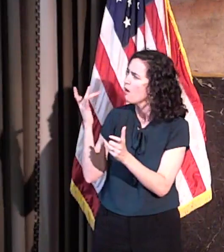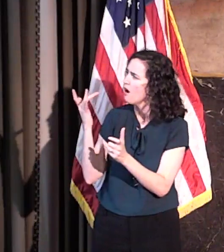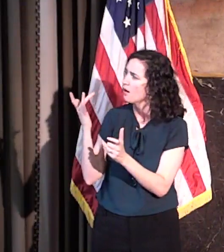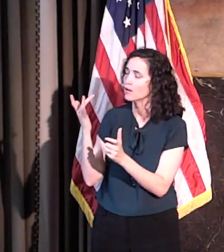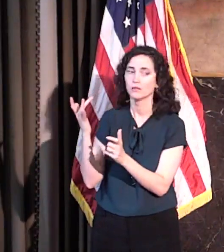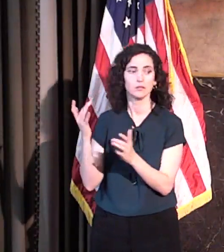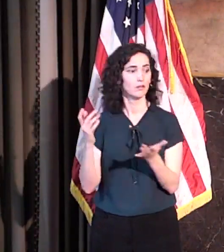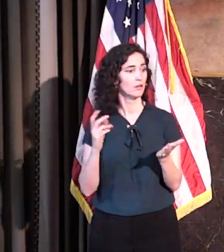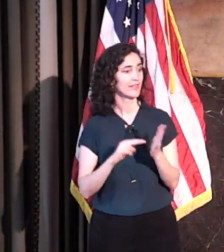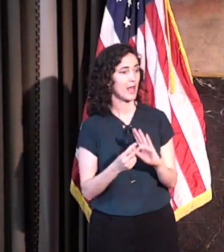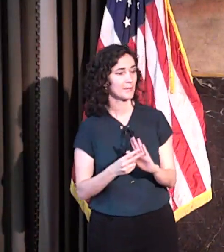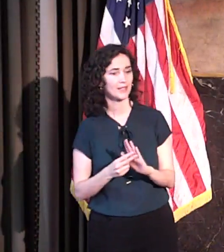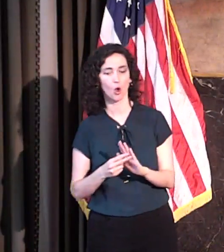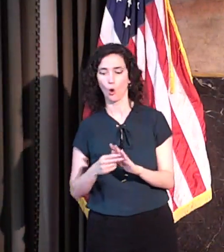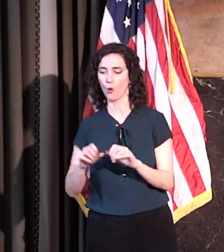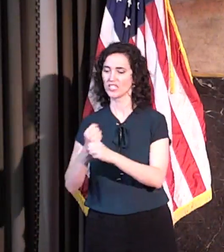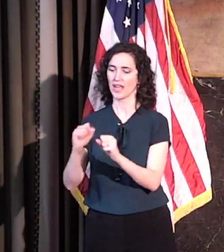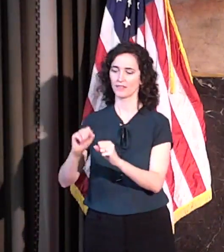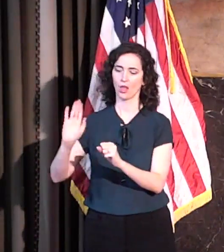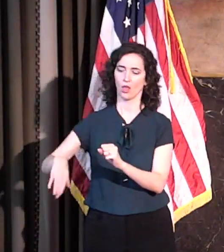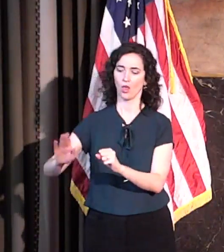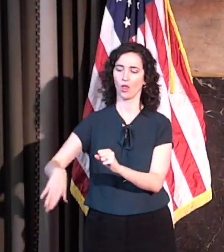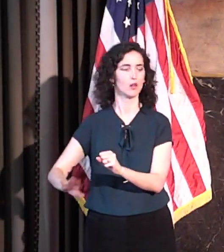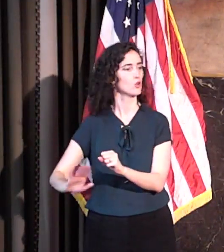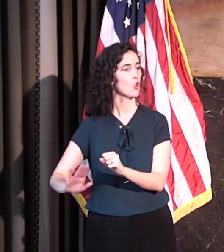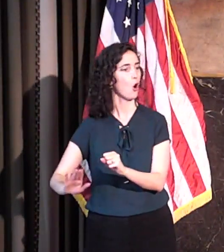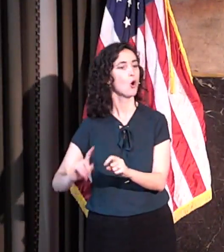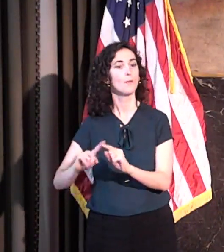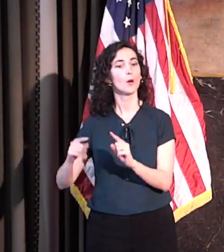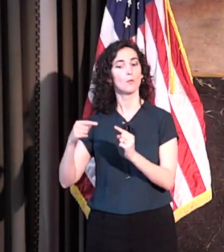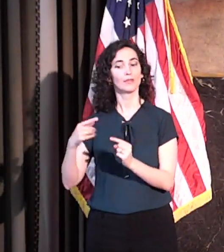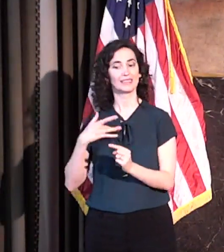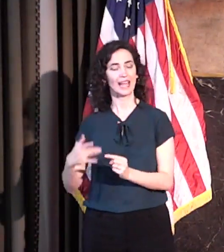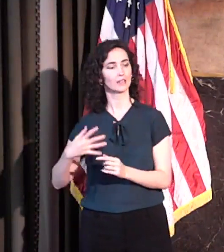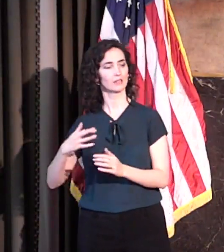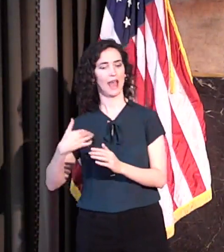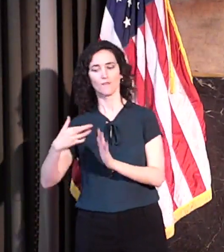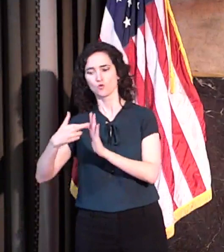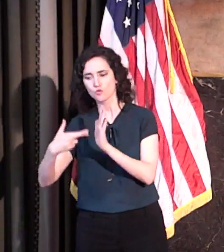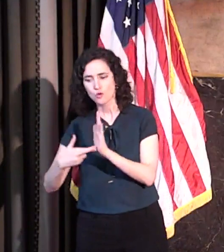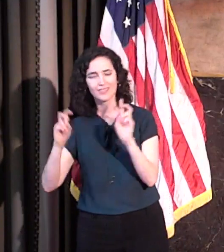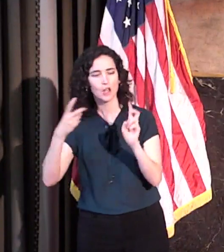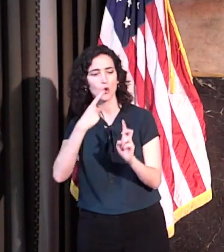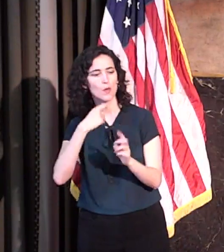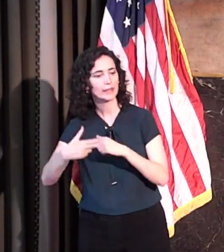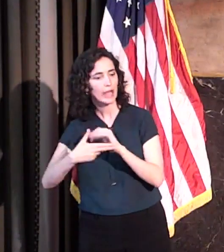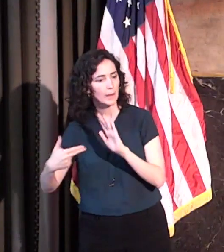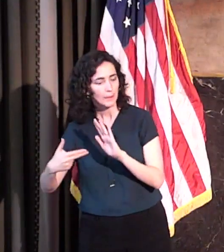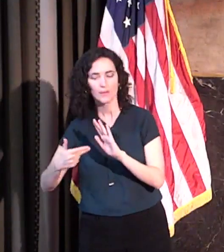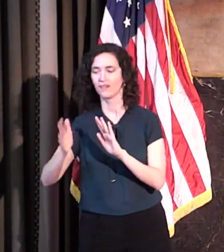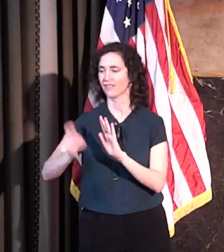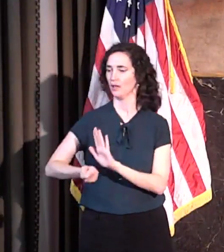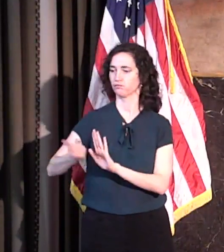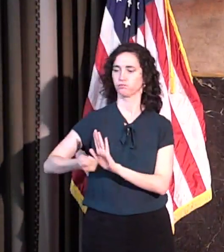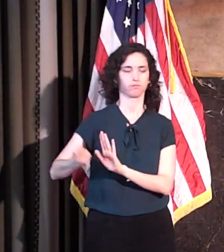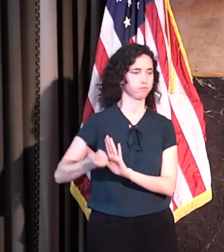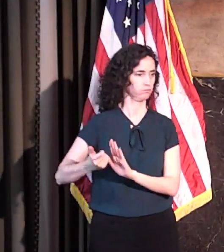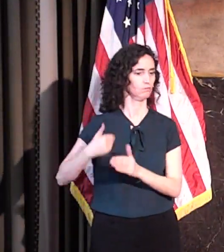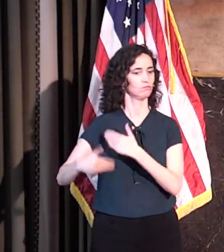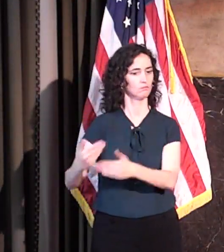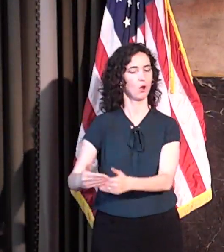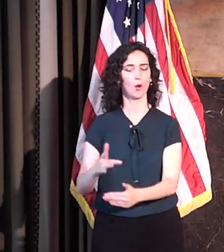because any corners were cut, but because red tape and bureaucracy was cut with the approval process, we find that that builds confidence. When